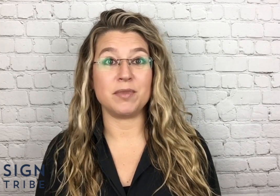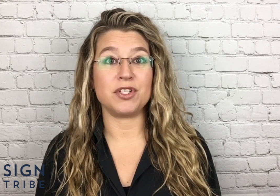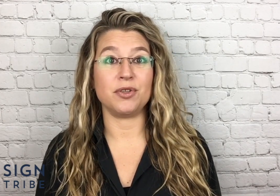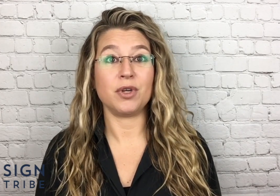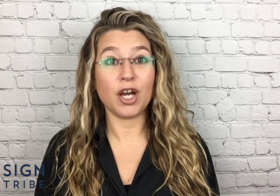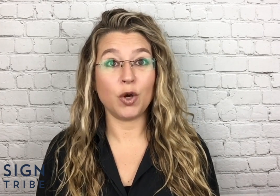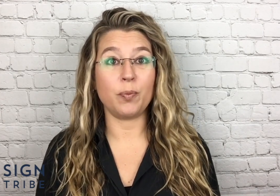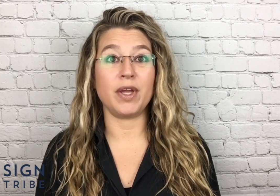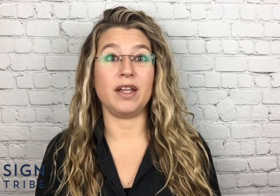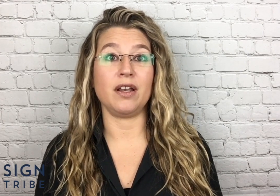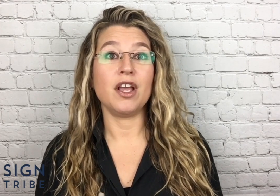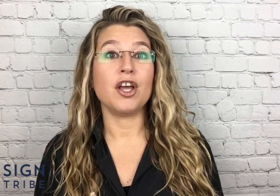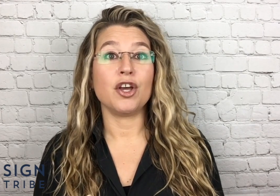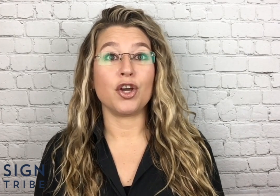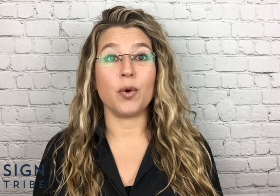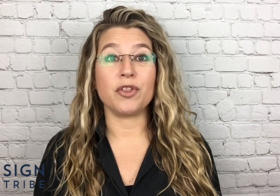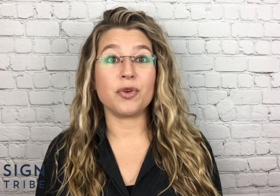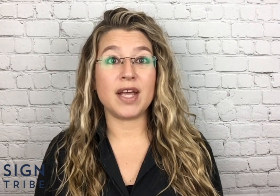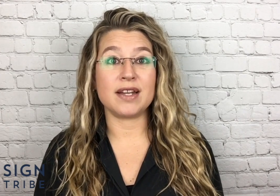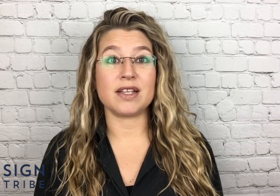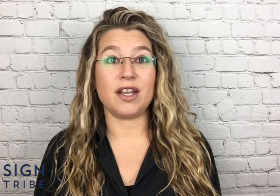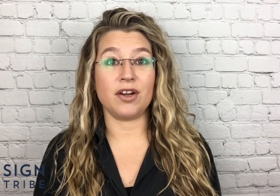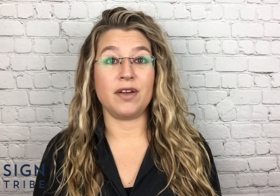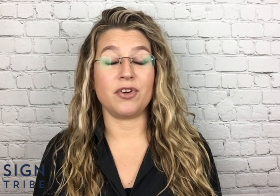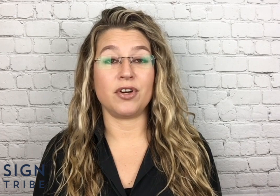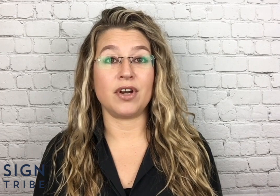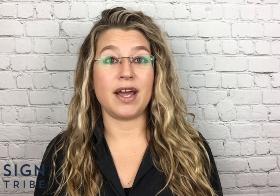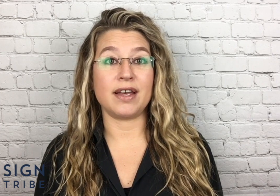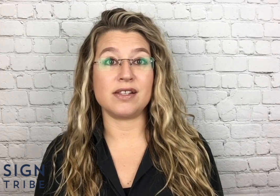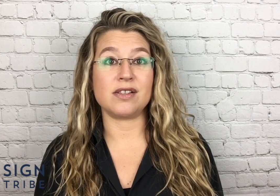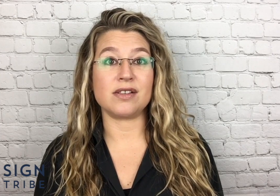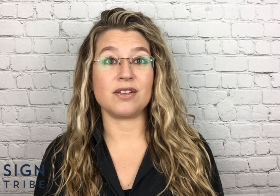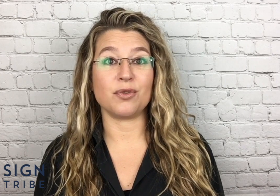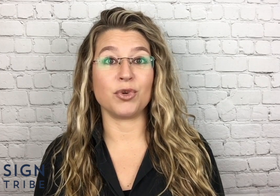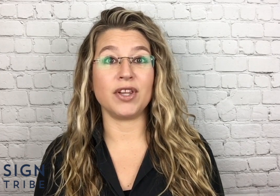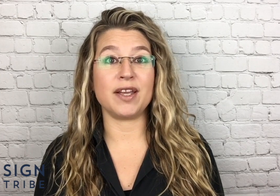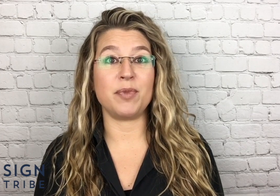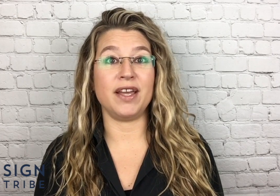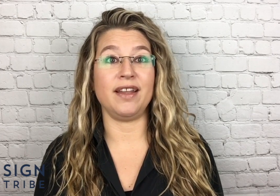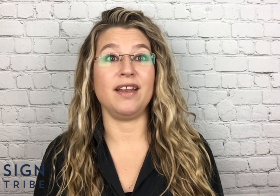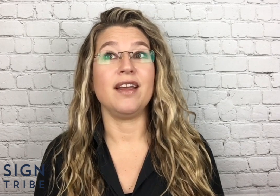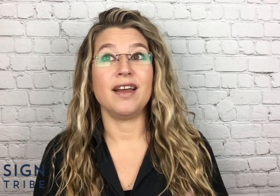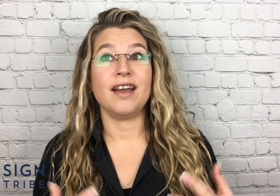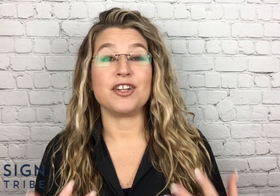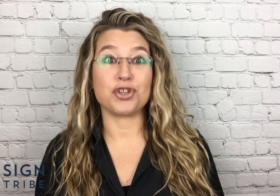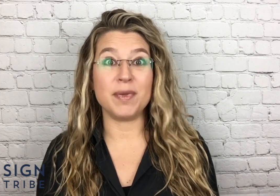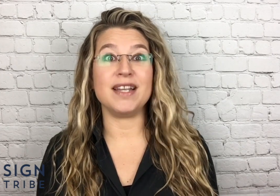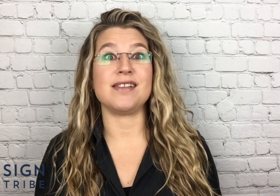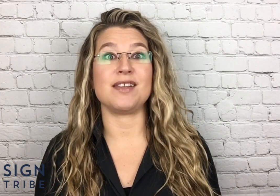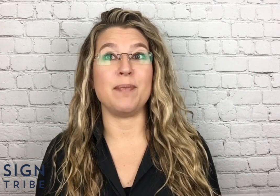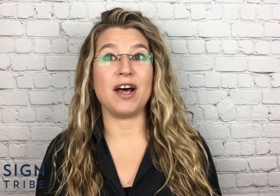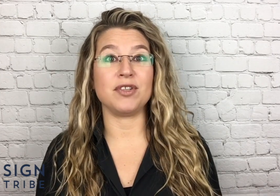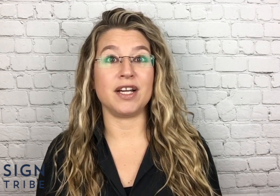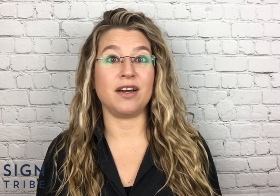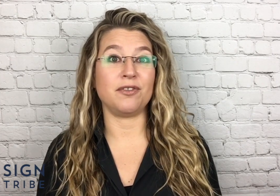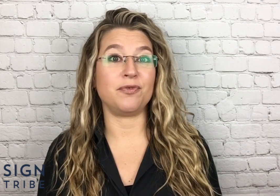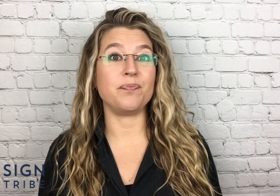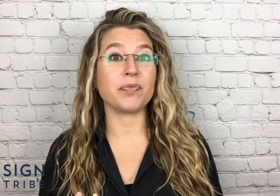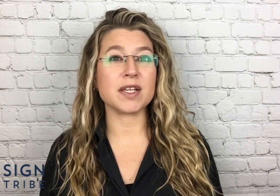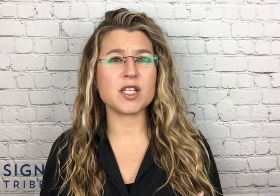to cope and going through that as a caregiver has really been a tremendous amount of